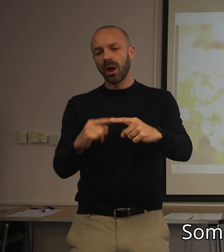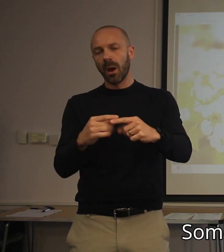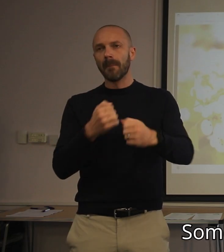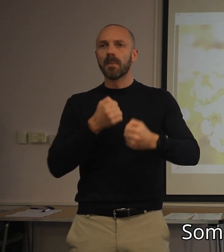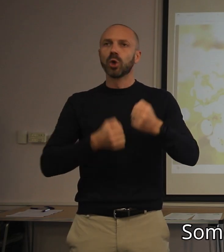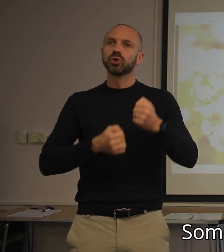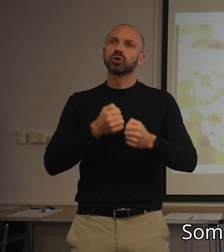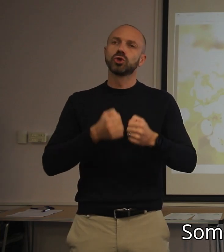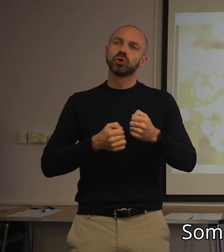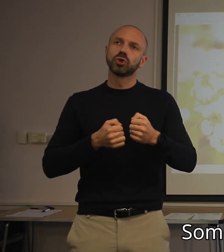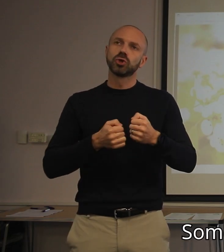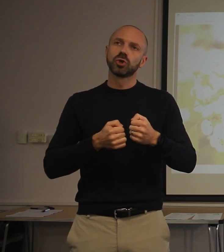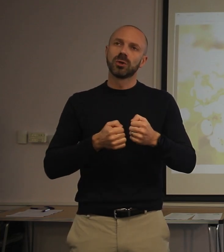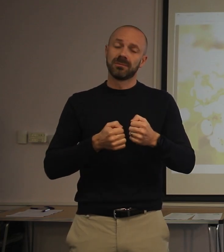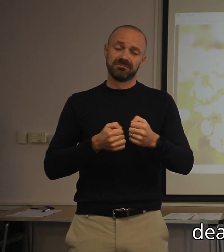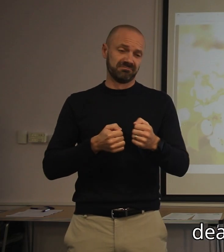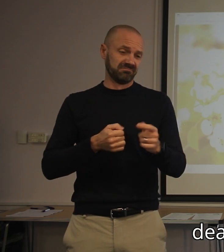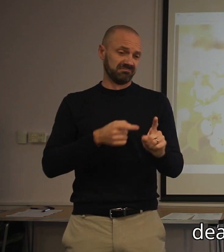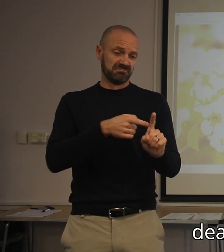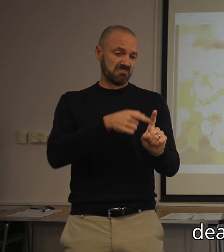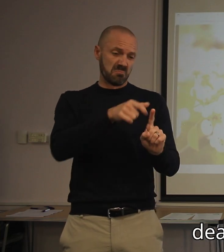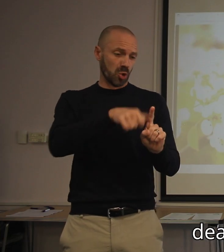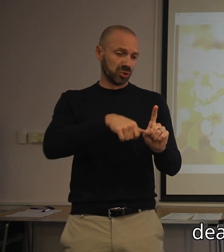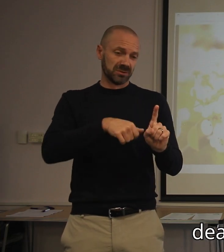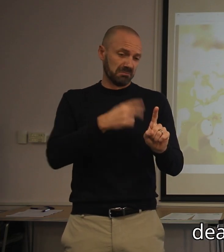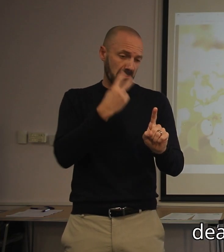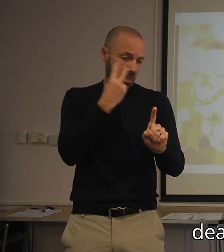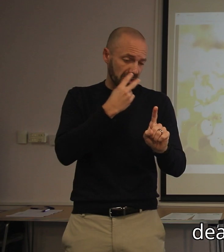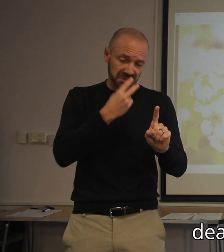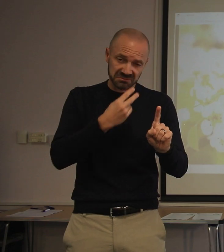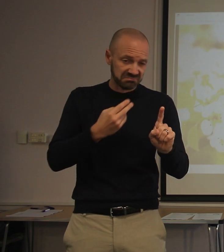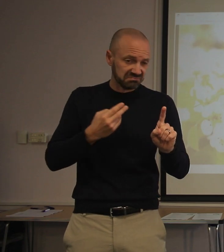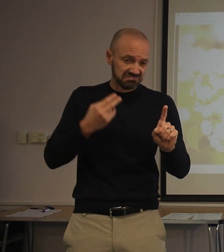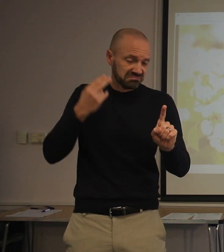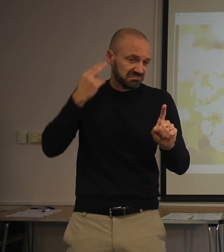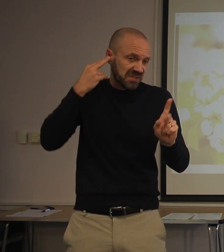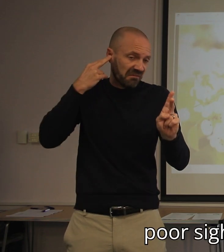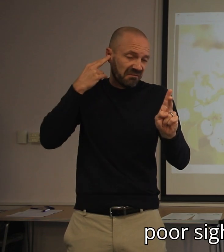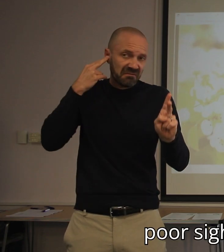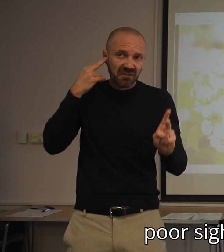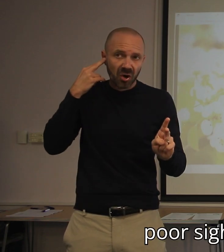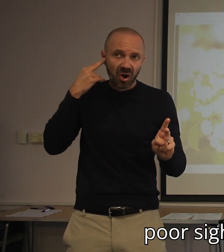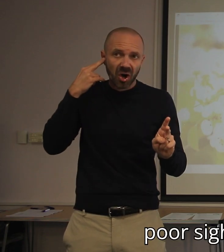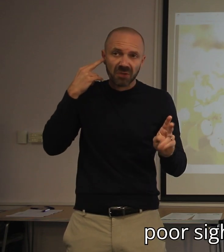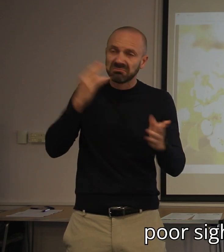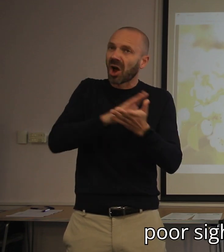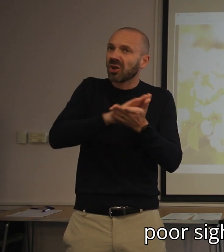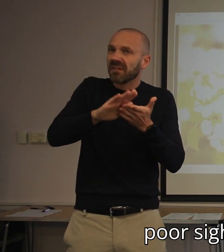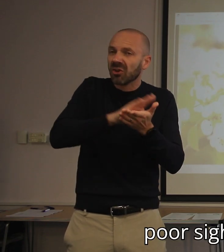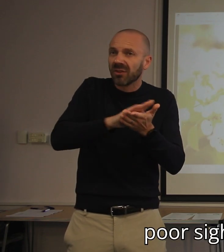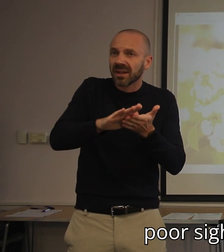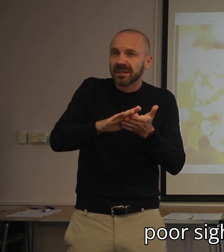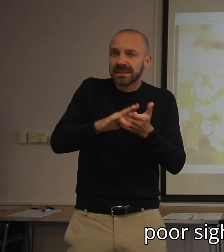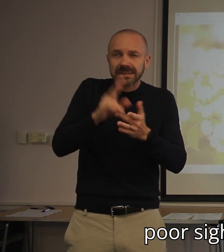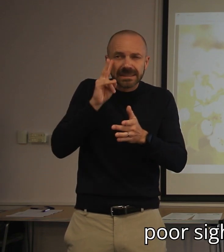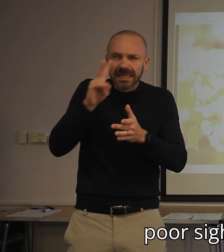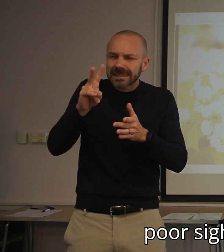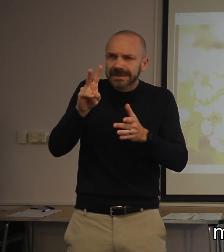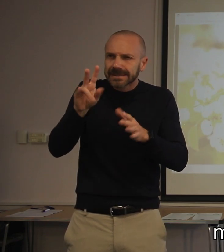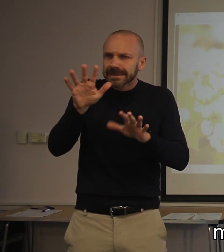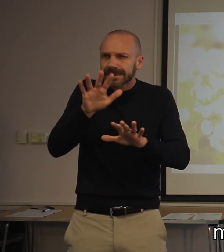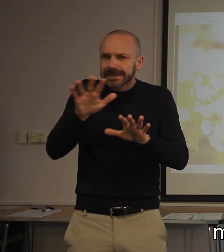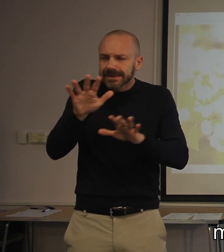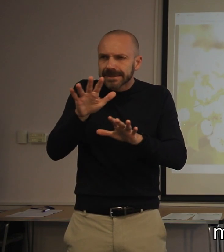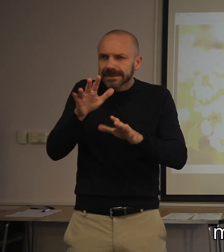Somebody who is blind, deaf, hard of hearing, poor sight, across the board,